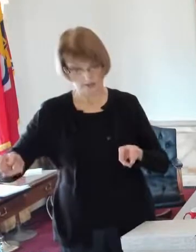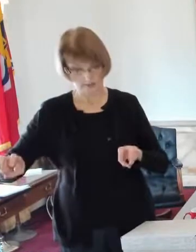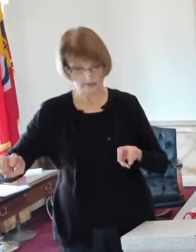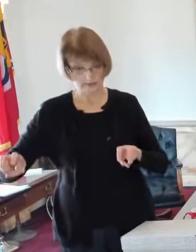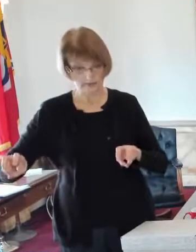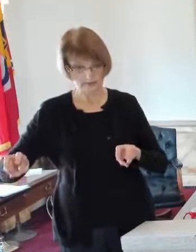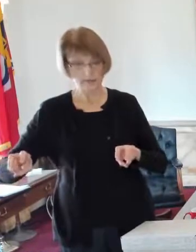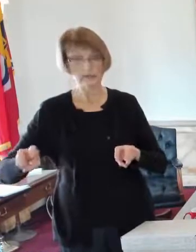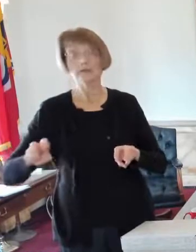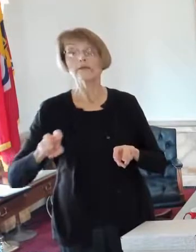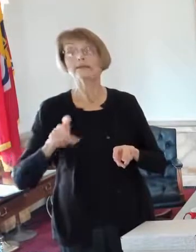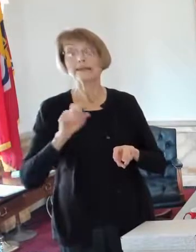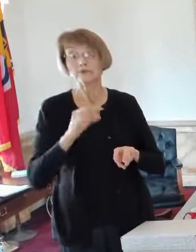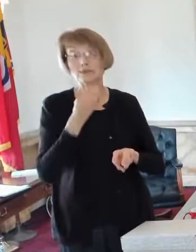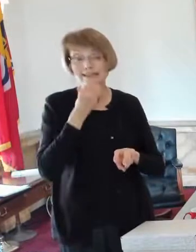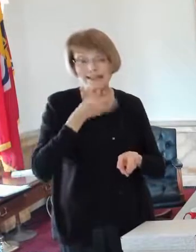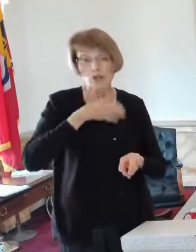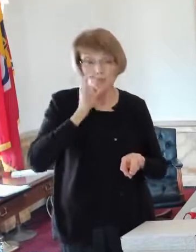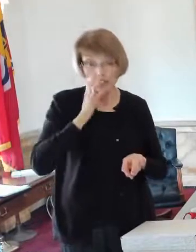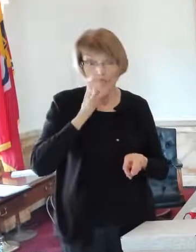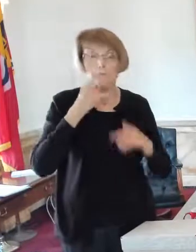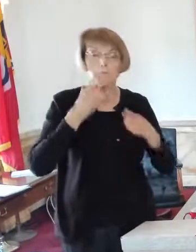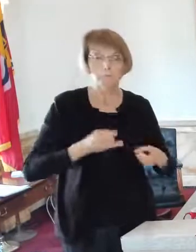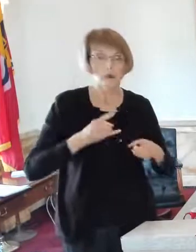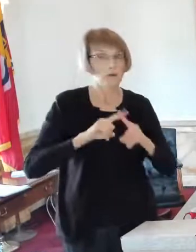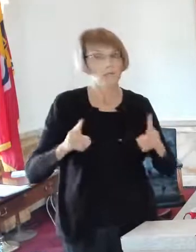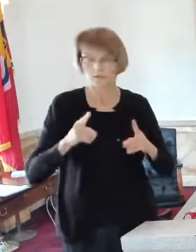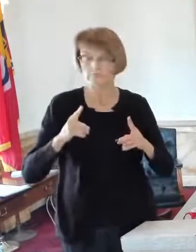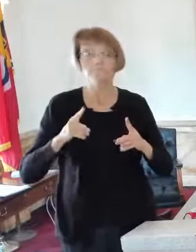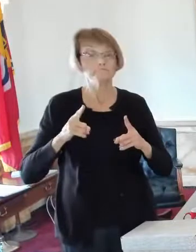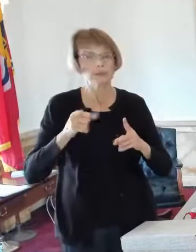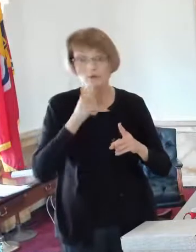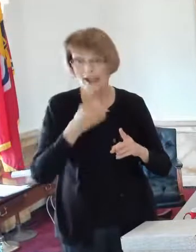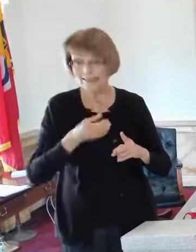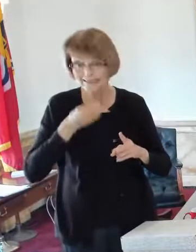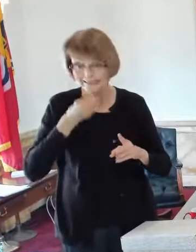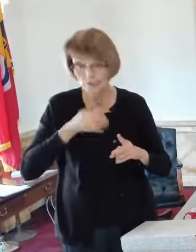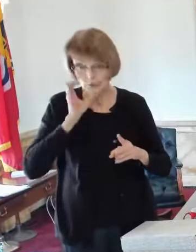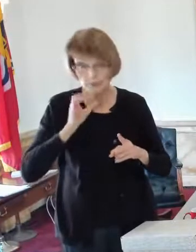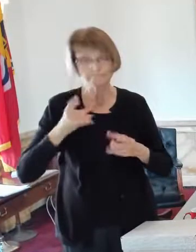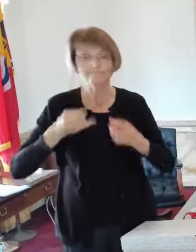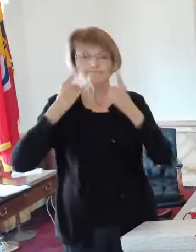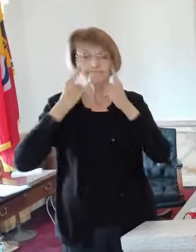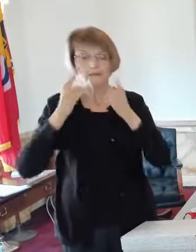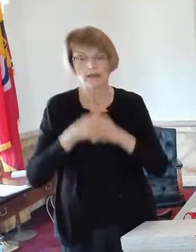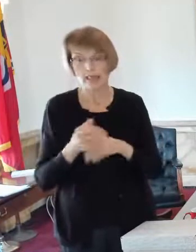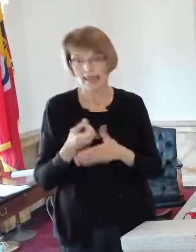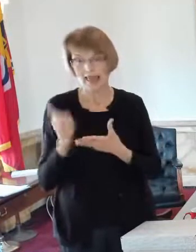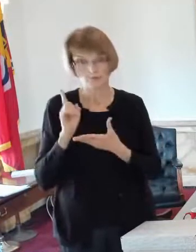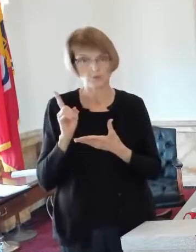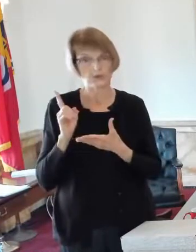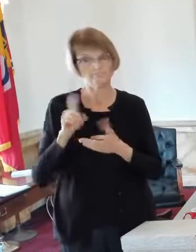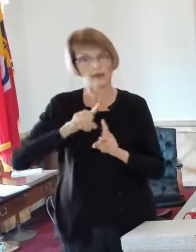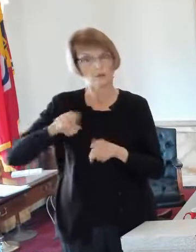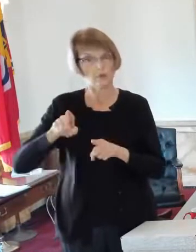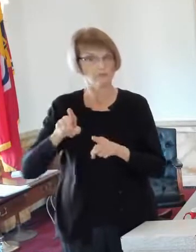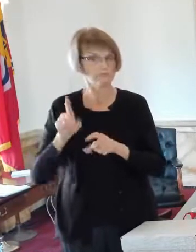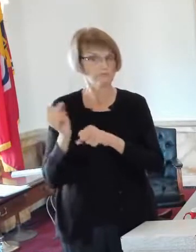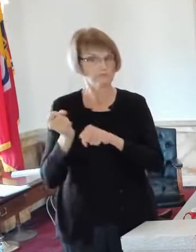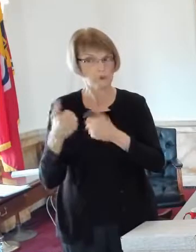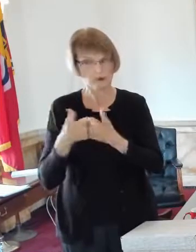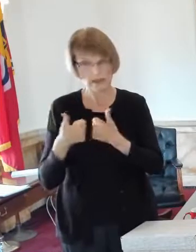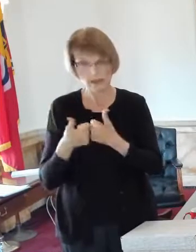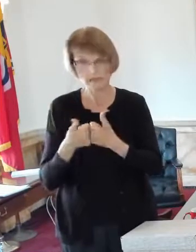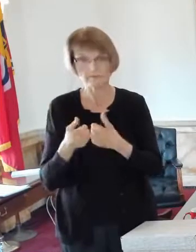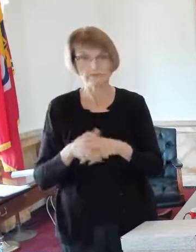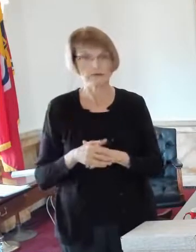unless you're eating and drinking. When I was there last week, and when people